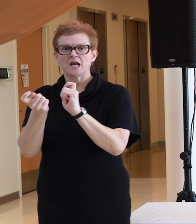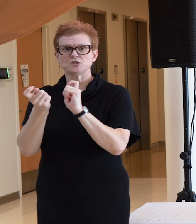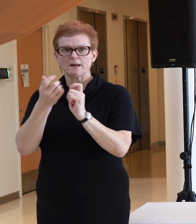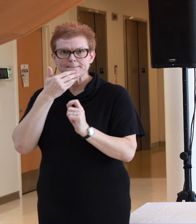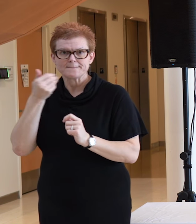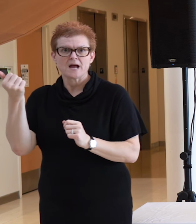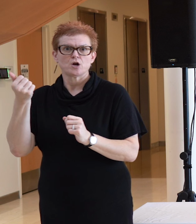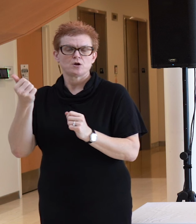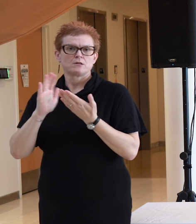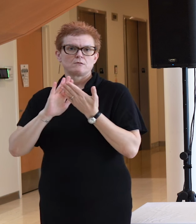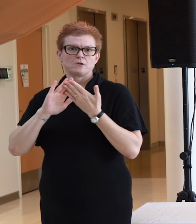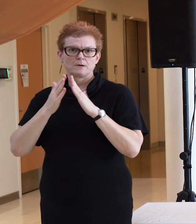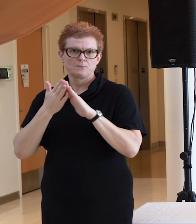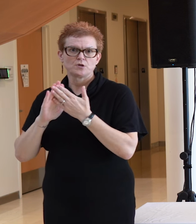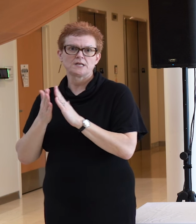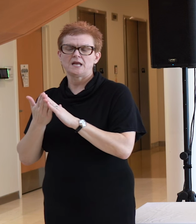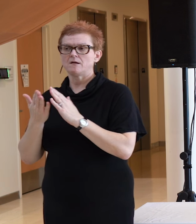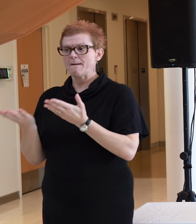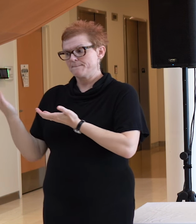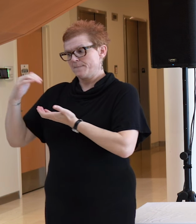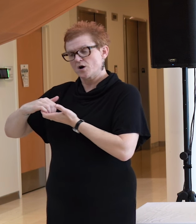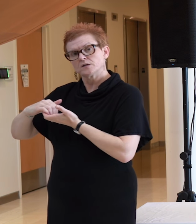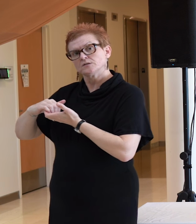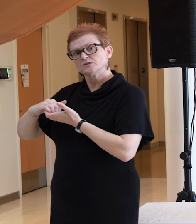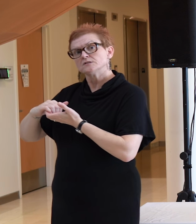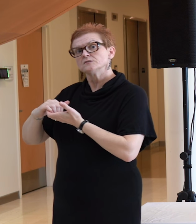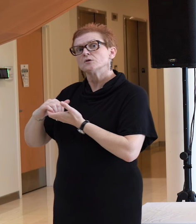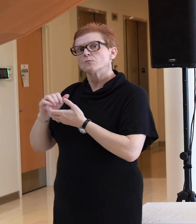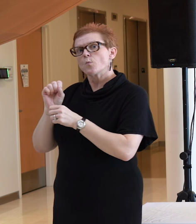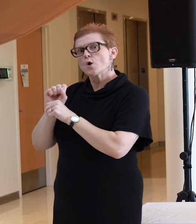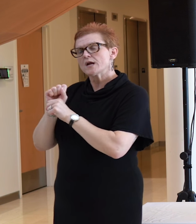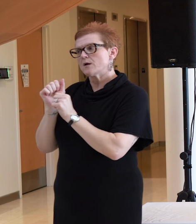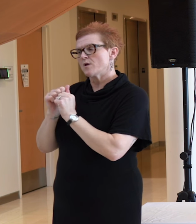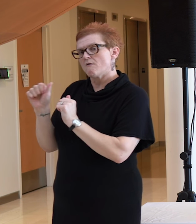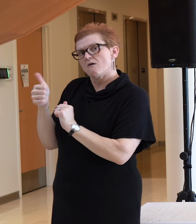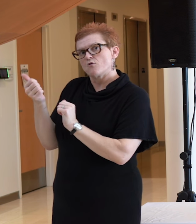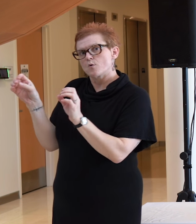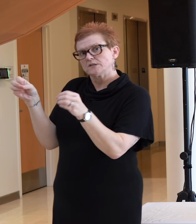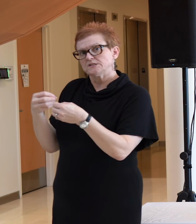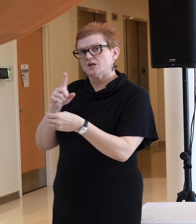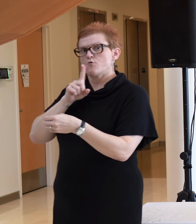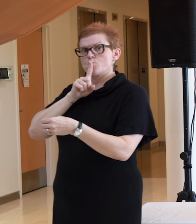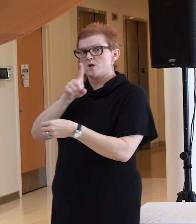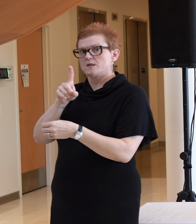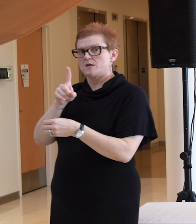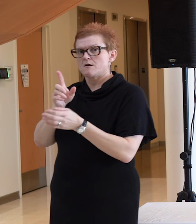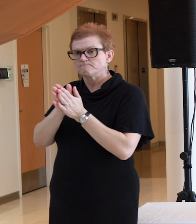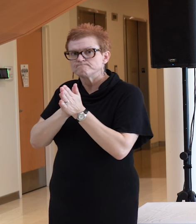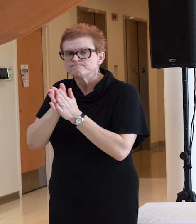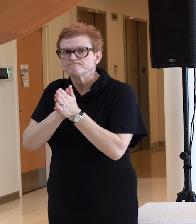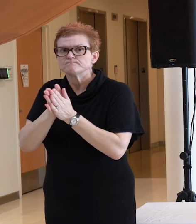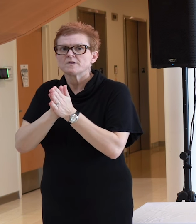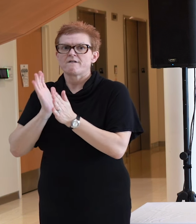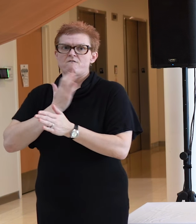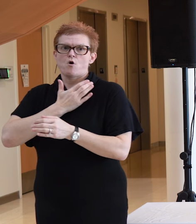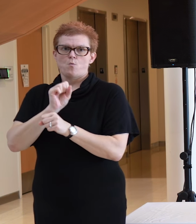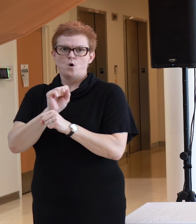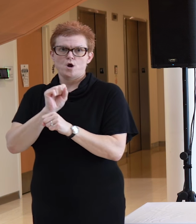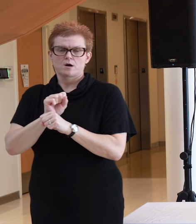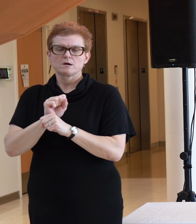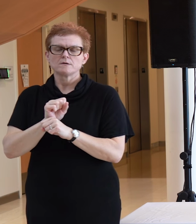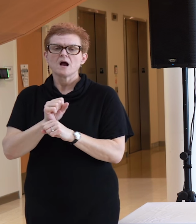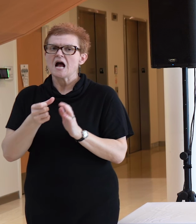community and individual partnerships, working with our grassroots workers, those who are truly on the front line of this work. I cannot stress